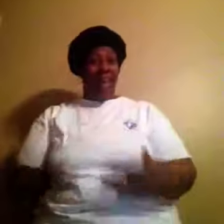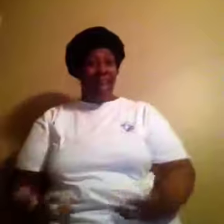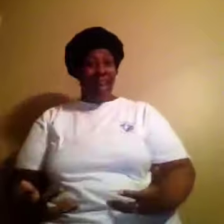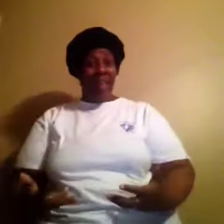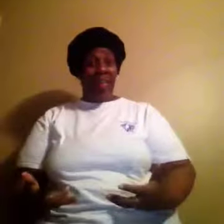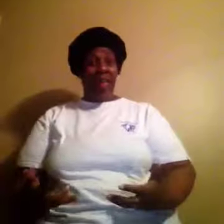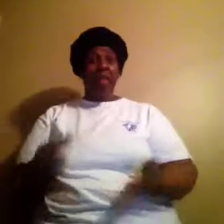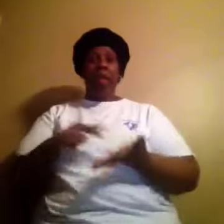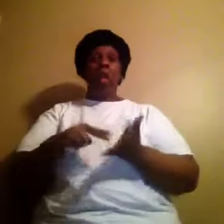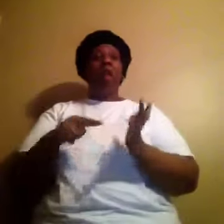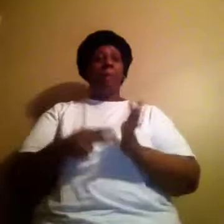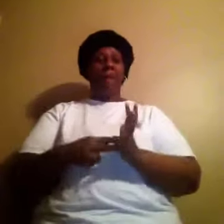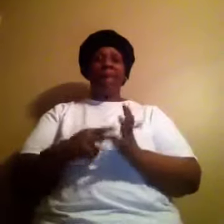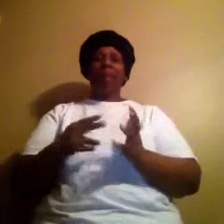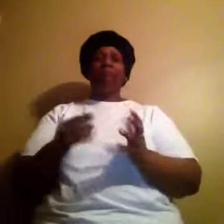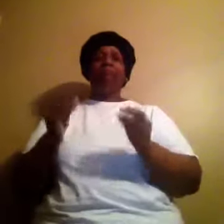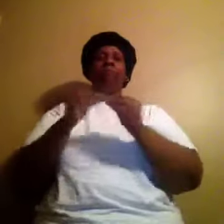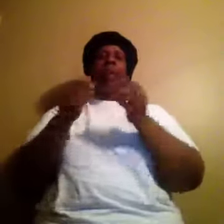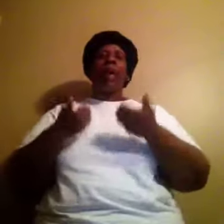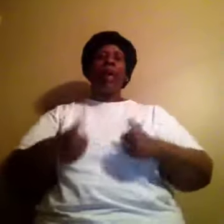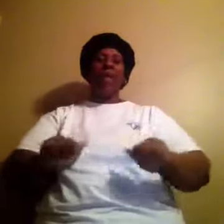have to make an effort. Can you say this word again?